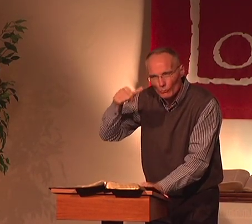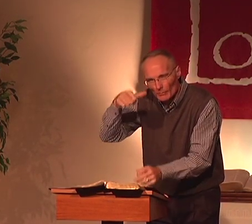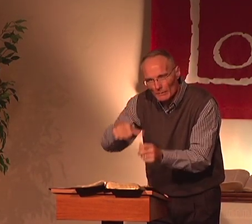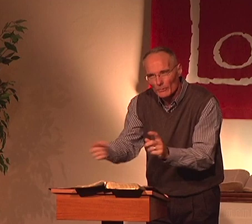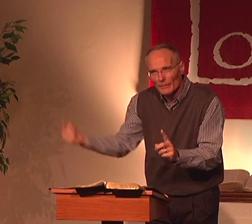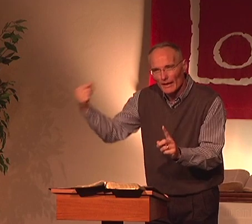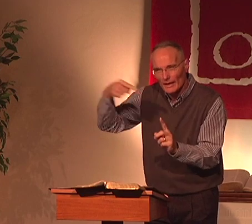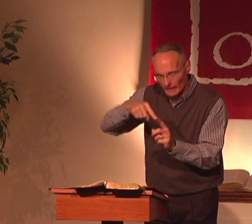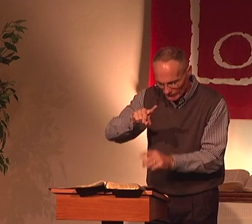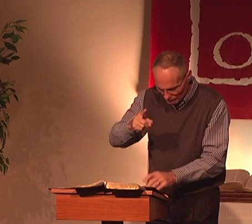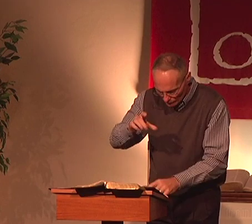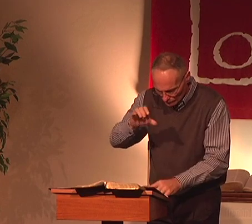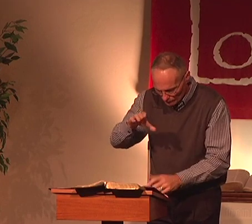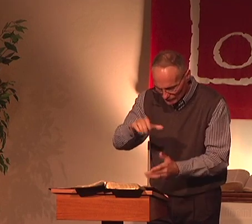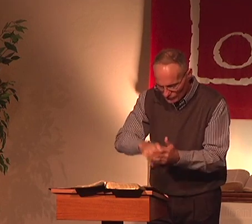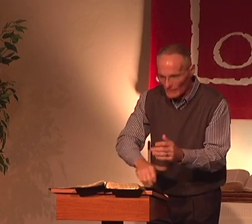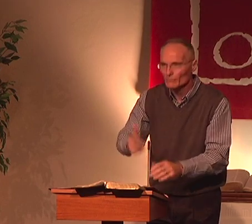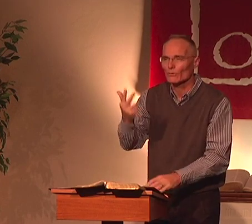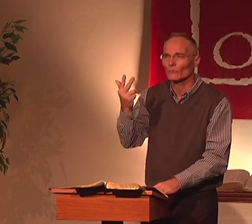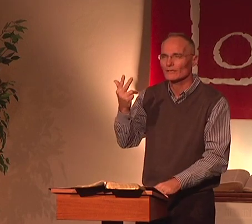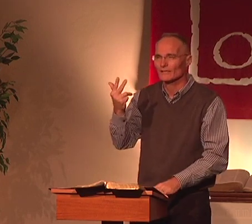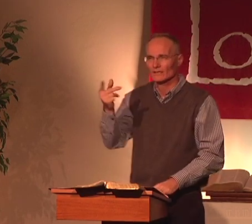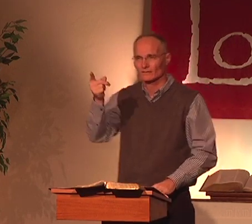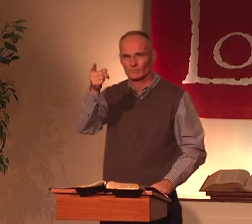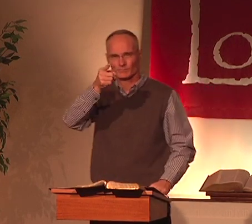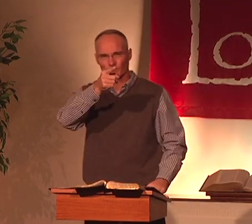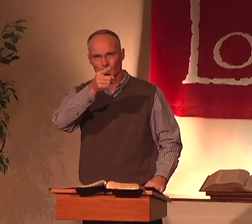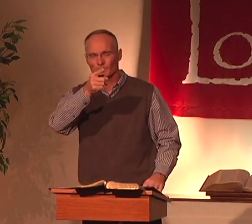Do you remember Back First Corinthians Chapter 3